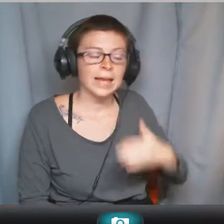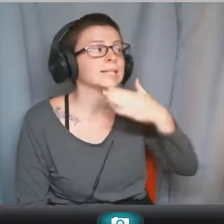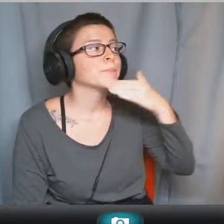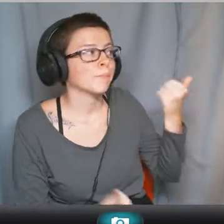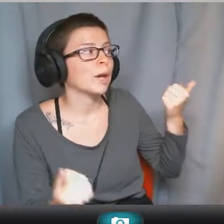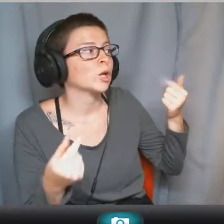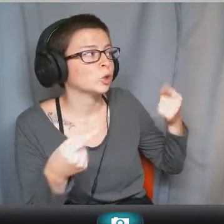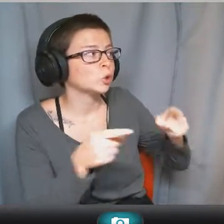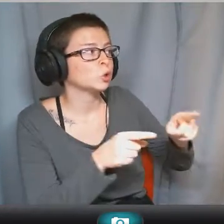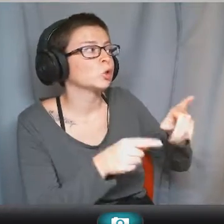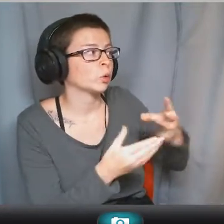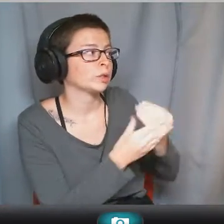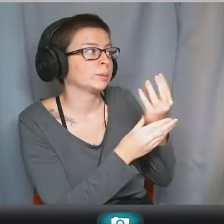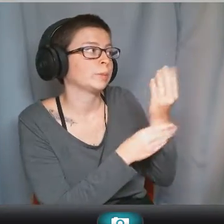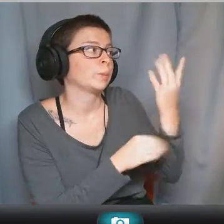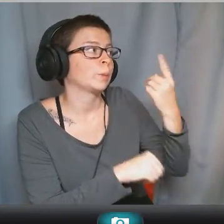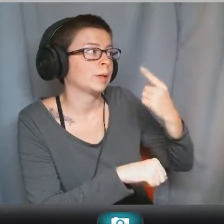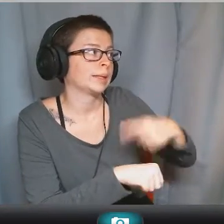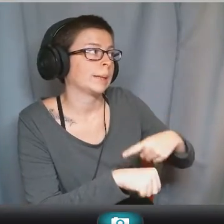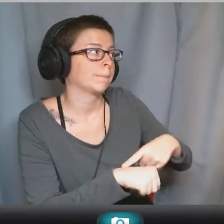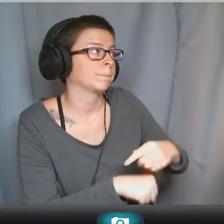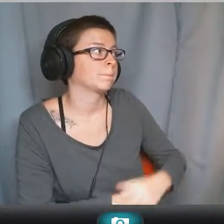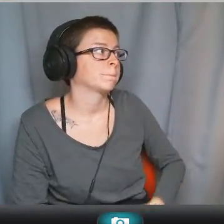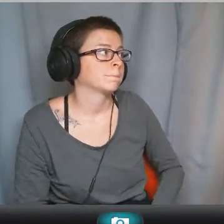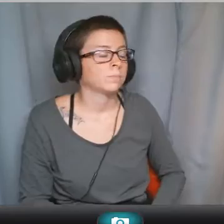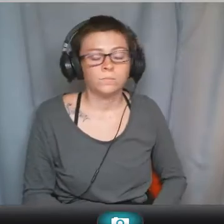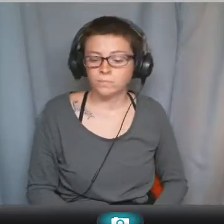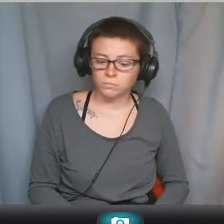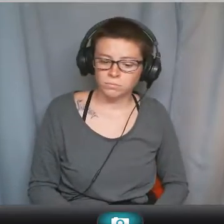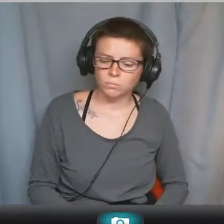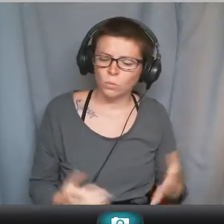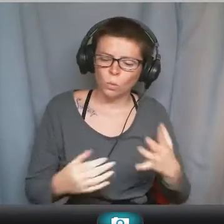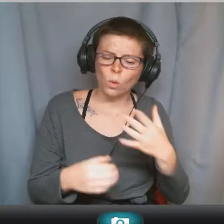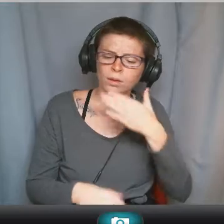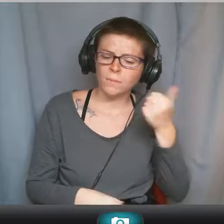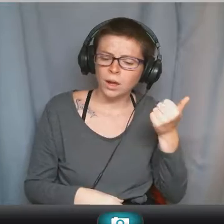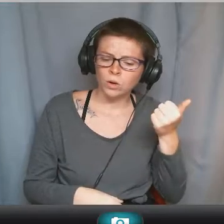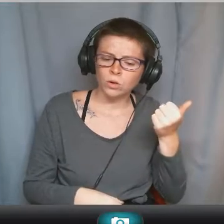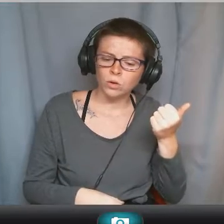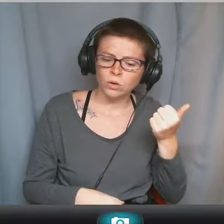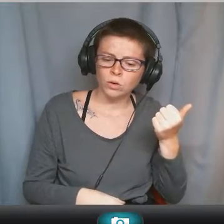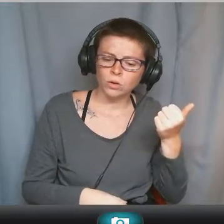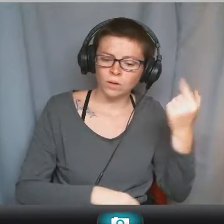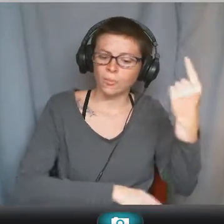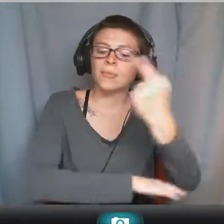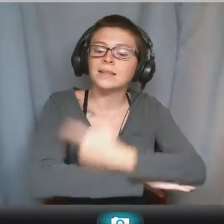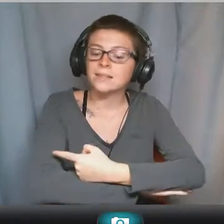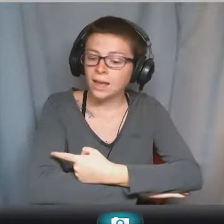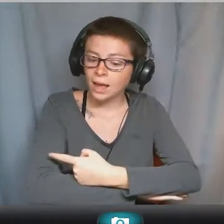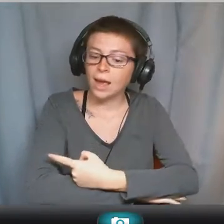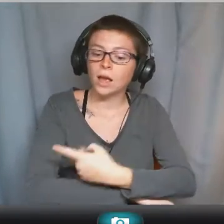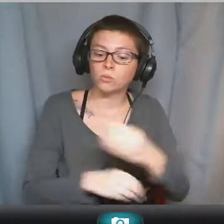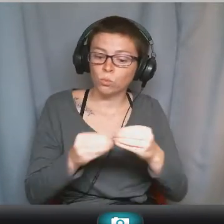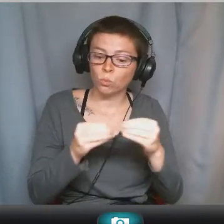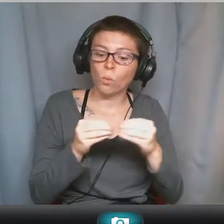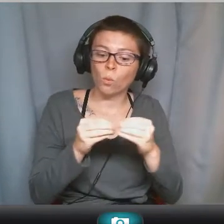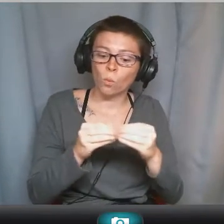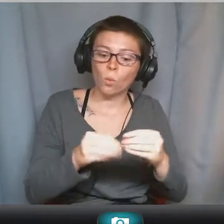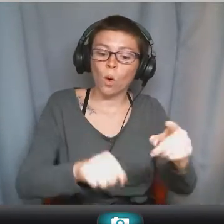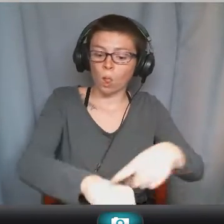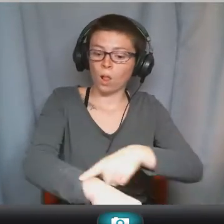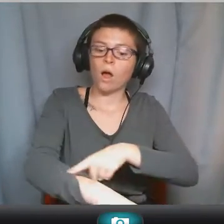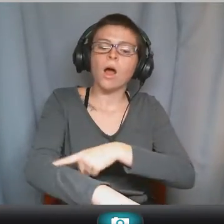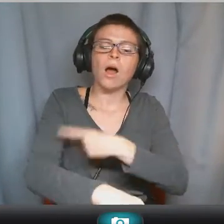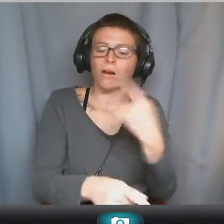day. The days do. You like springtime? Yeah, the days get longer. The days get longer. If the days get